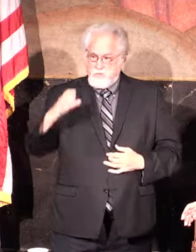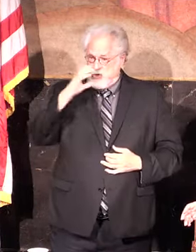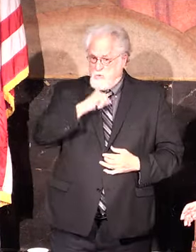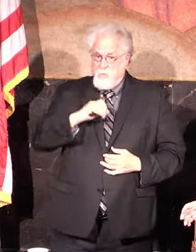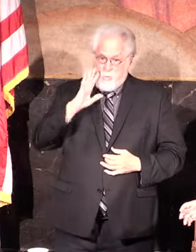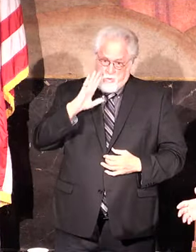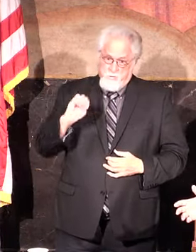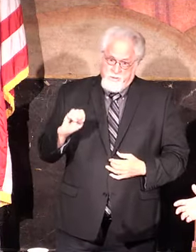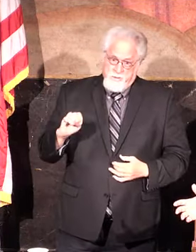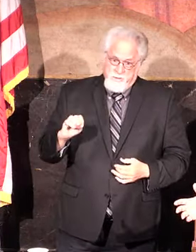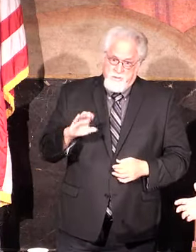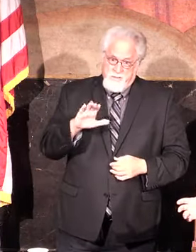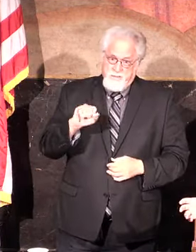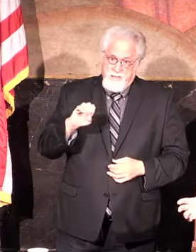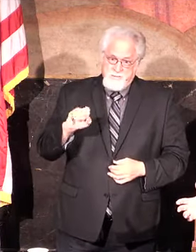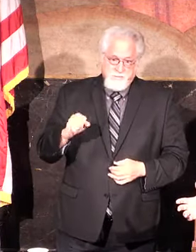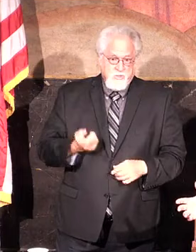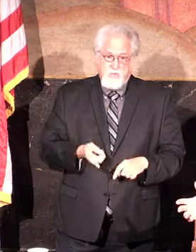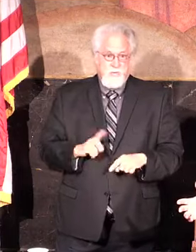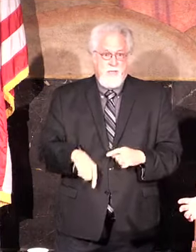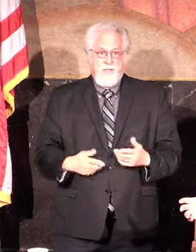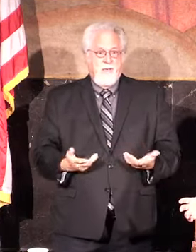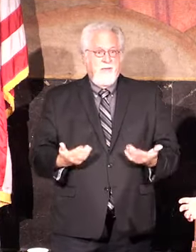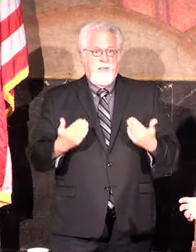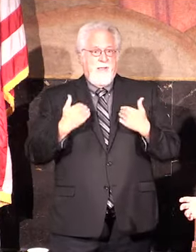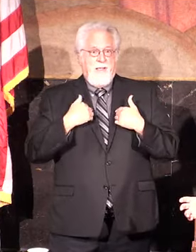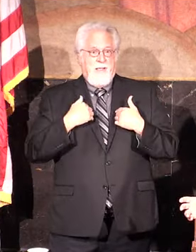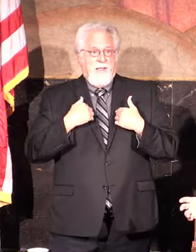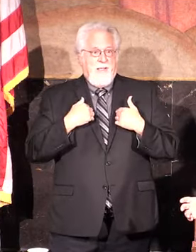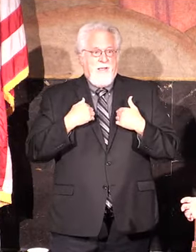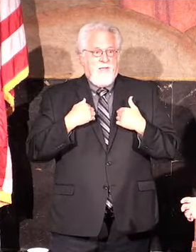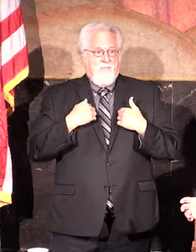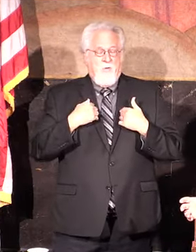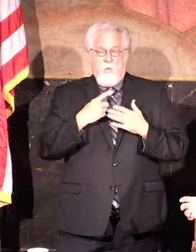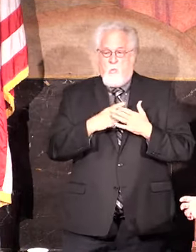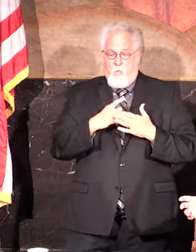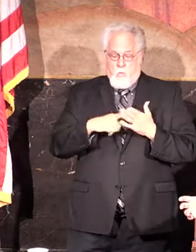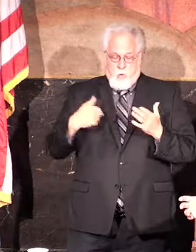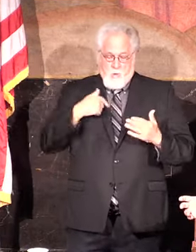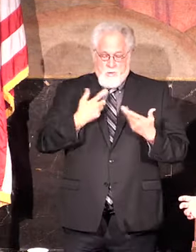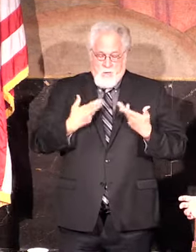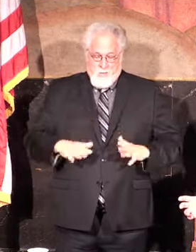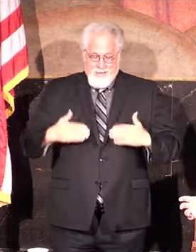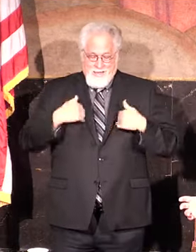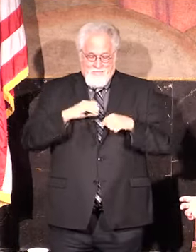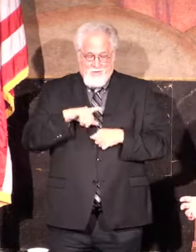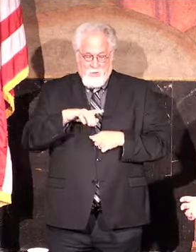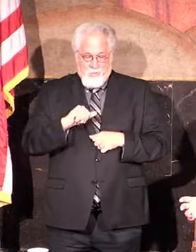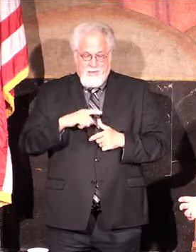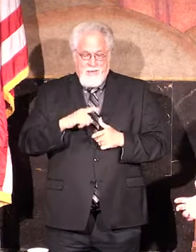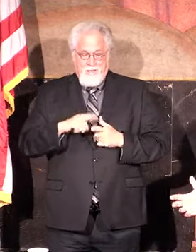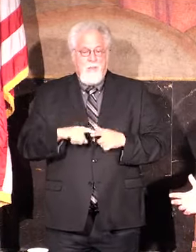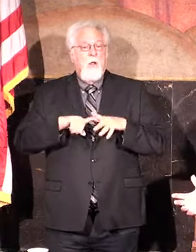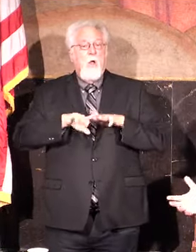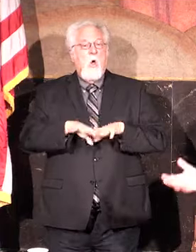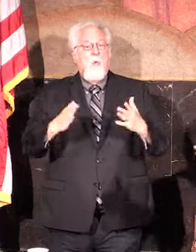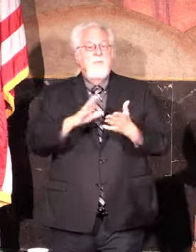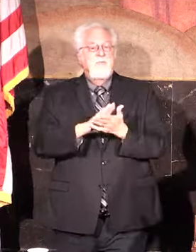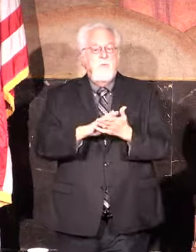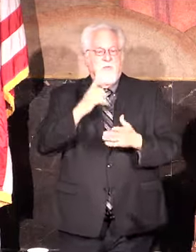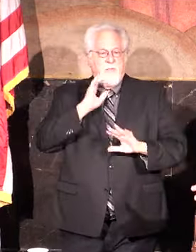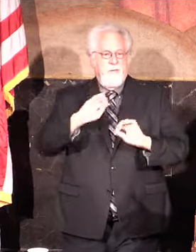there will be cases. I mean, you can't have the cases that we have across Louisiana and then resume school and think